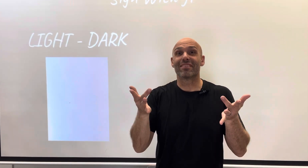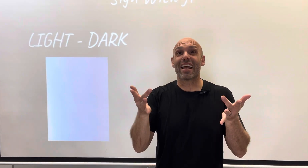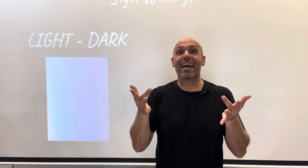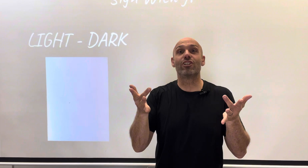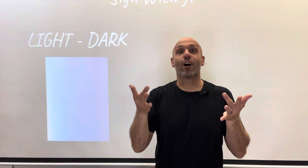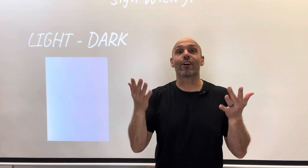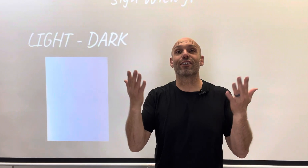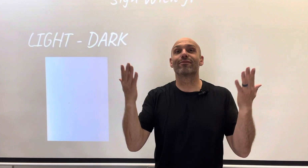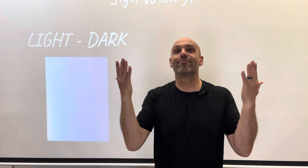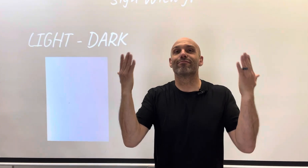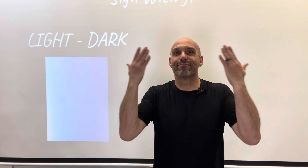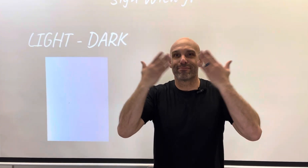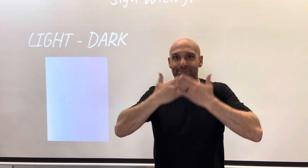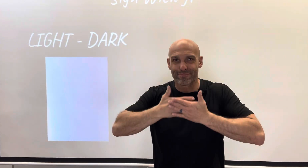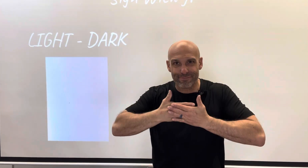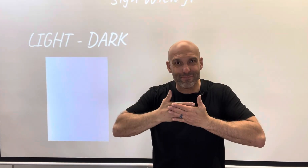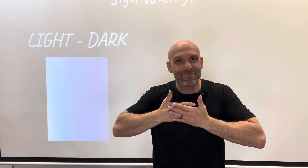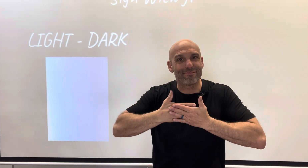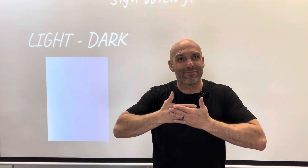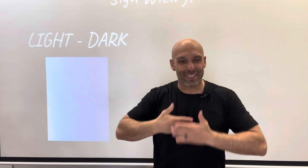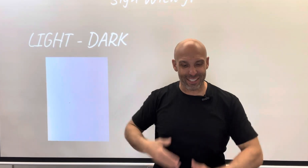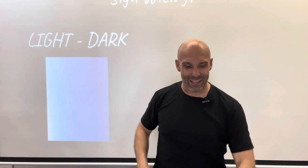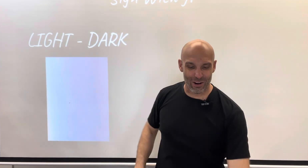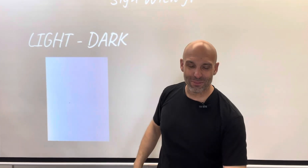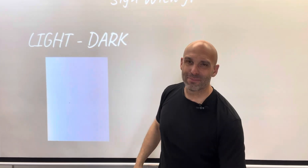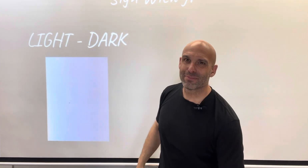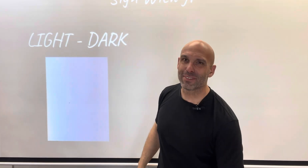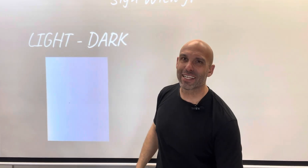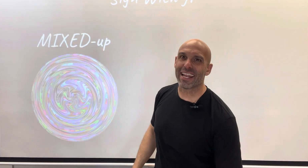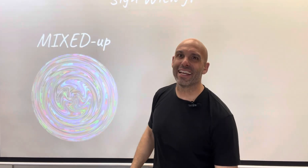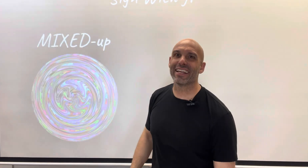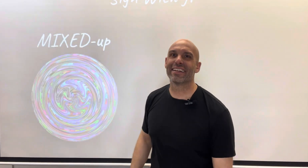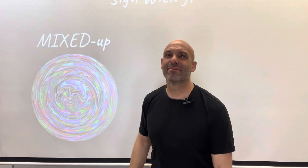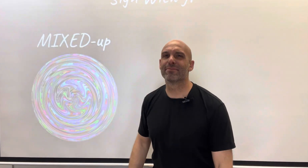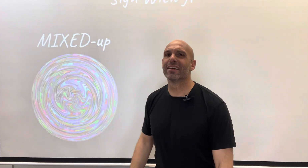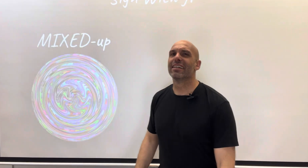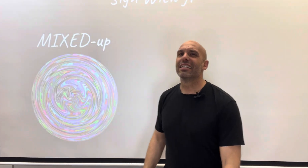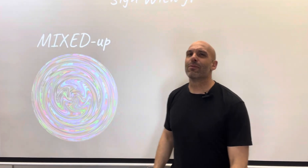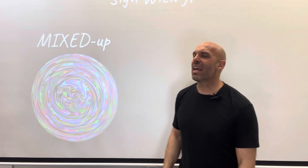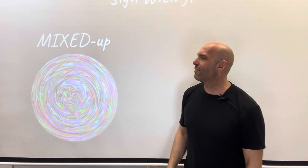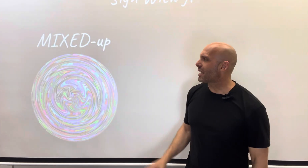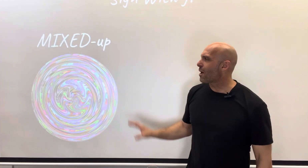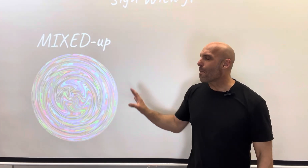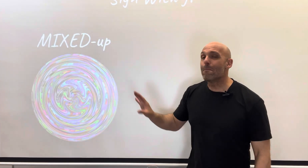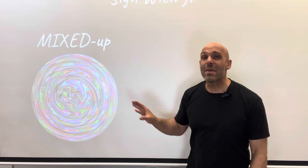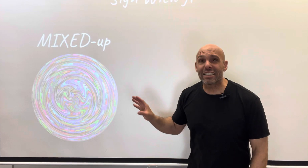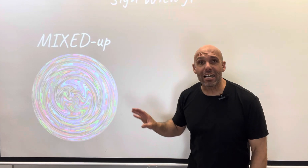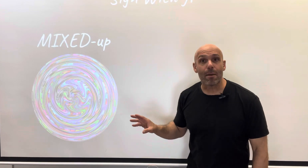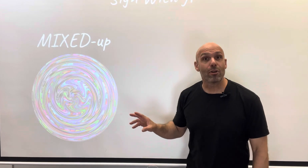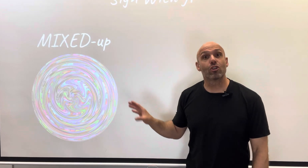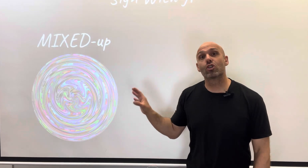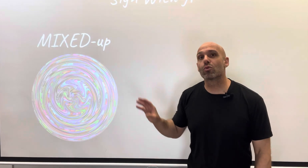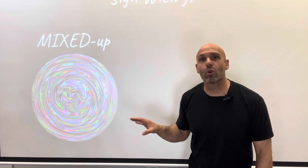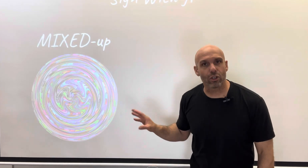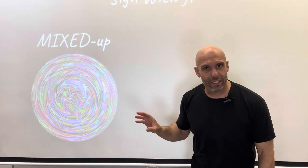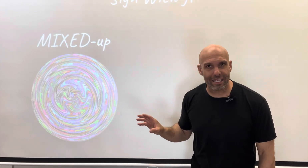and dark. There you go. You're getting it. Then we have like mixed up, swirled